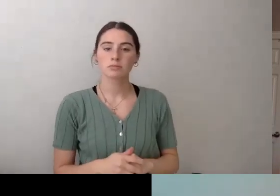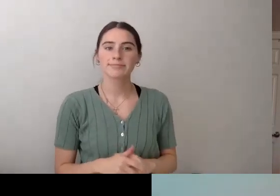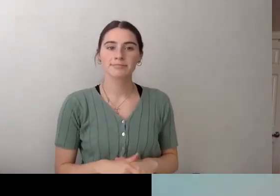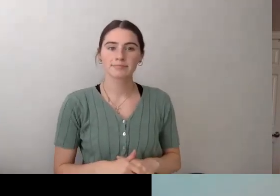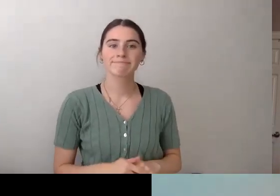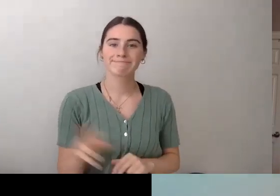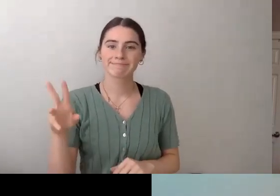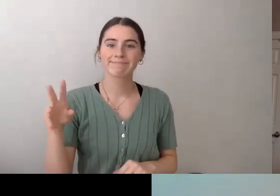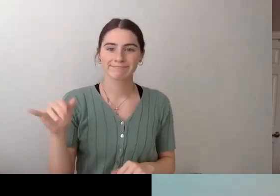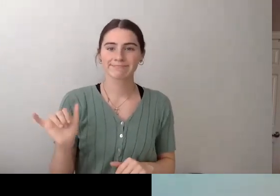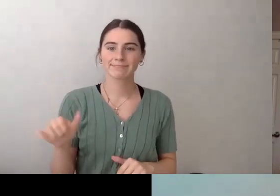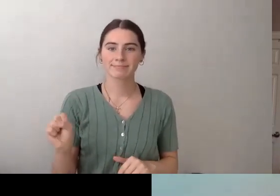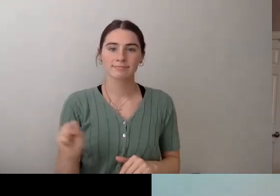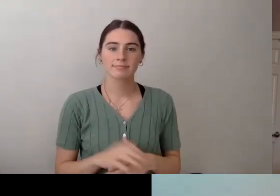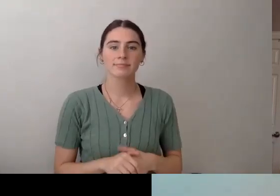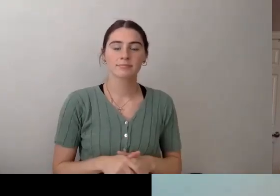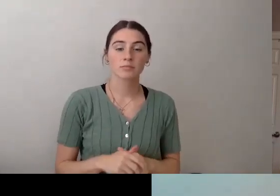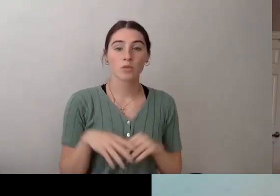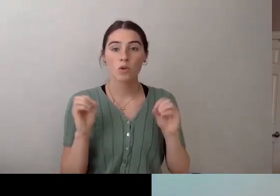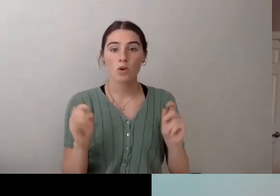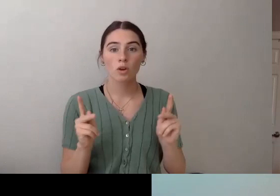Yeah. Okay, so